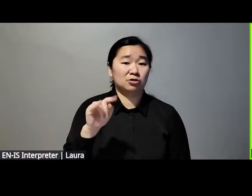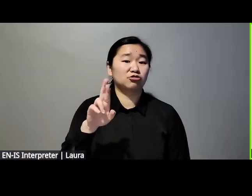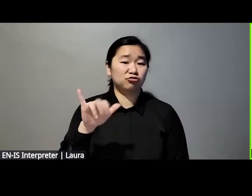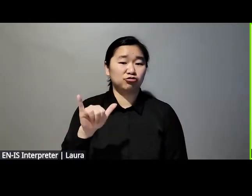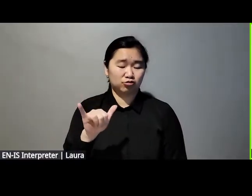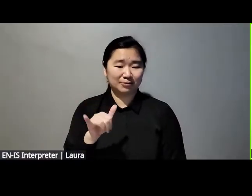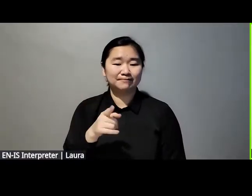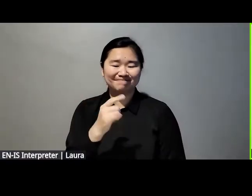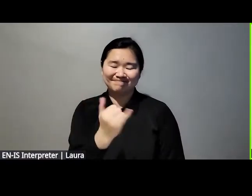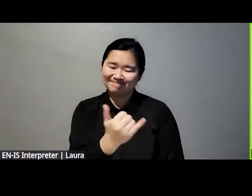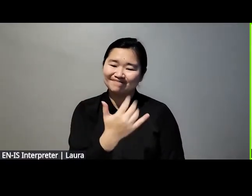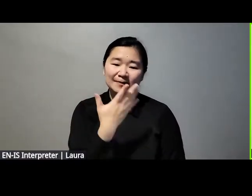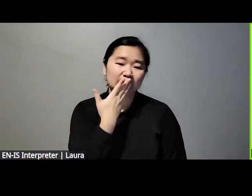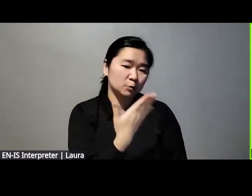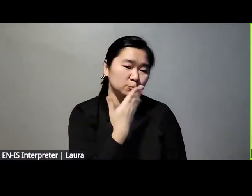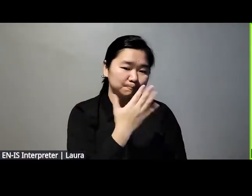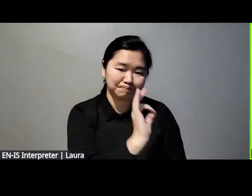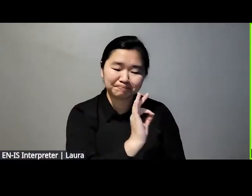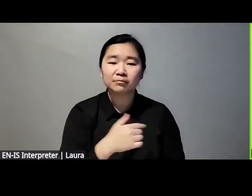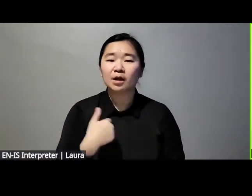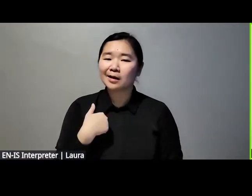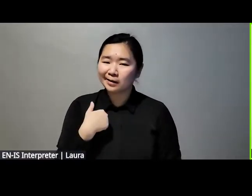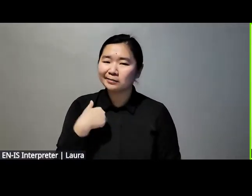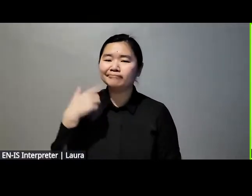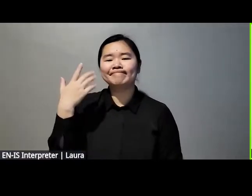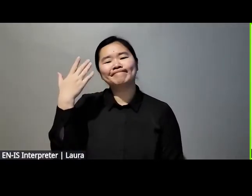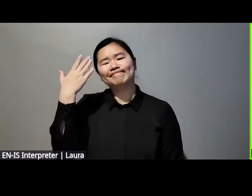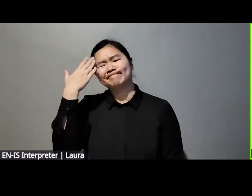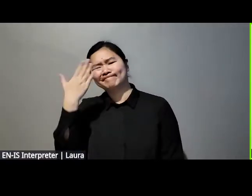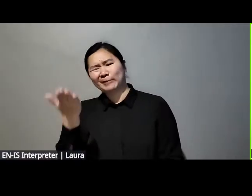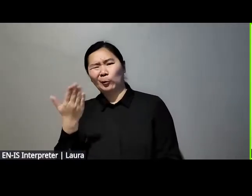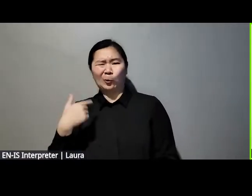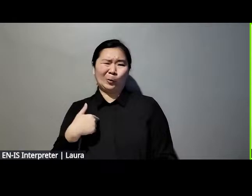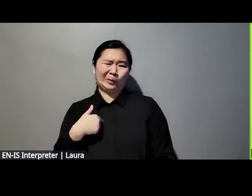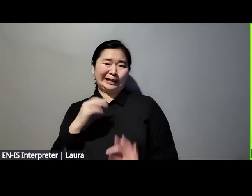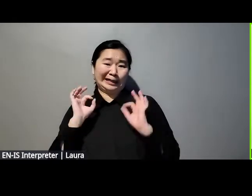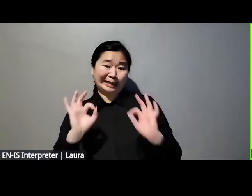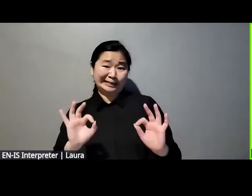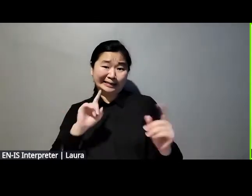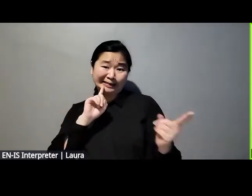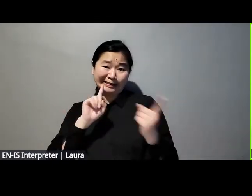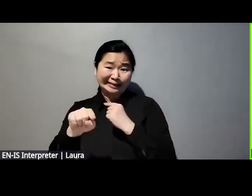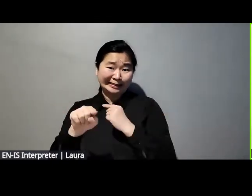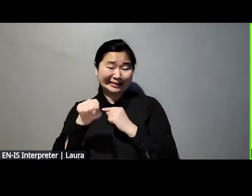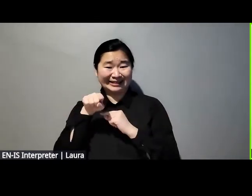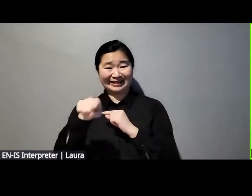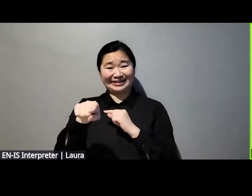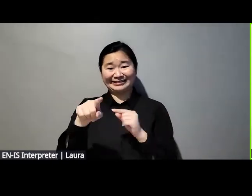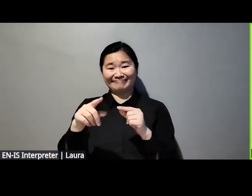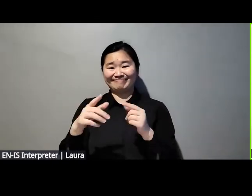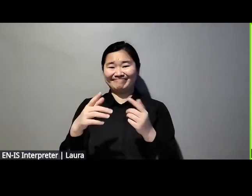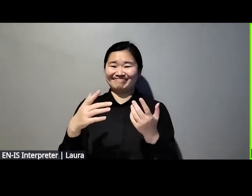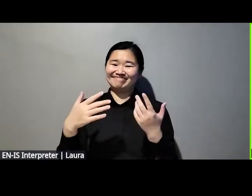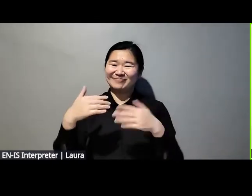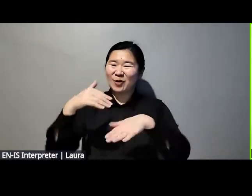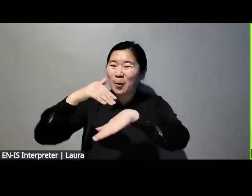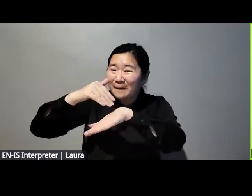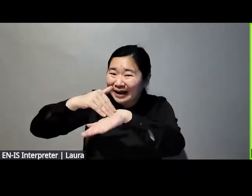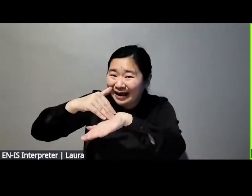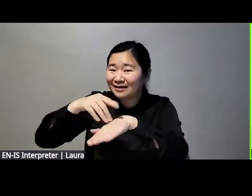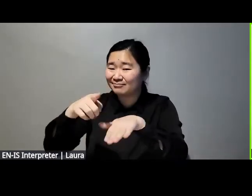part of the work or are leading the work even. The first thing, of course, is mandating